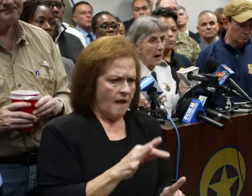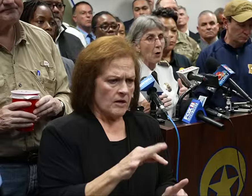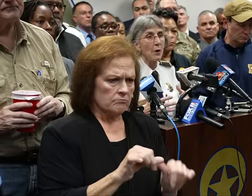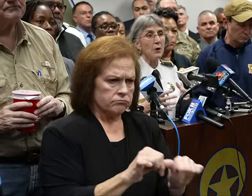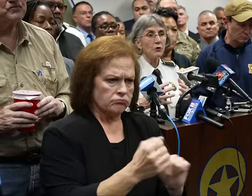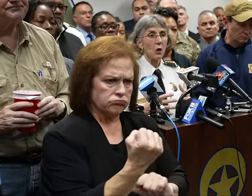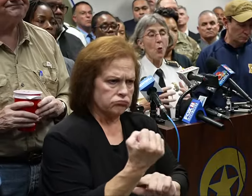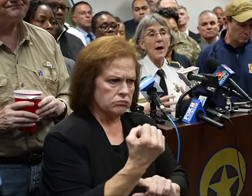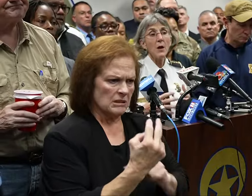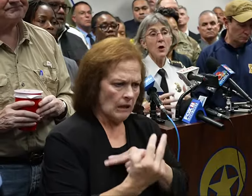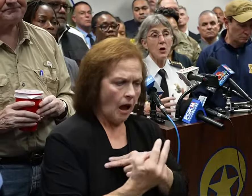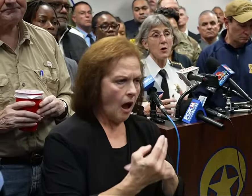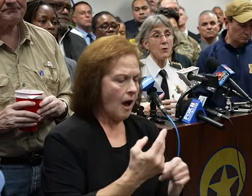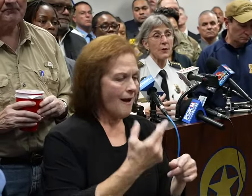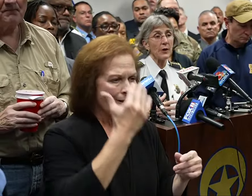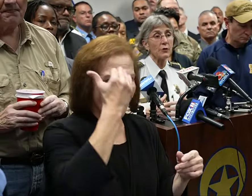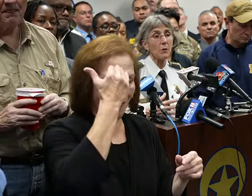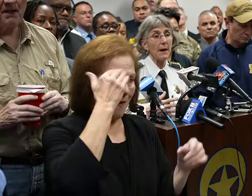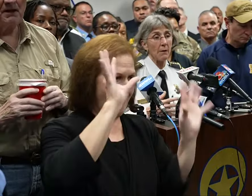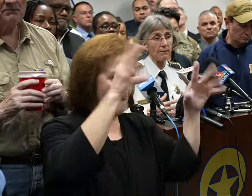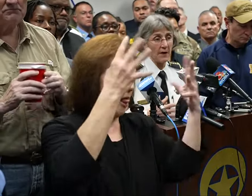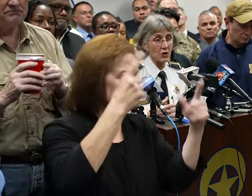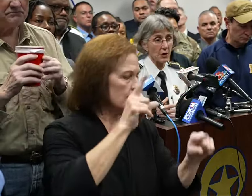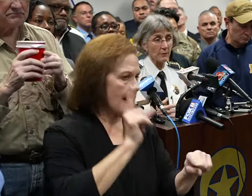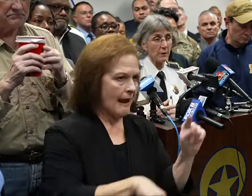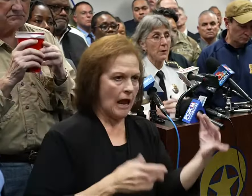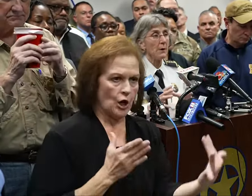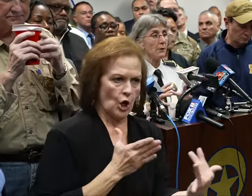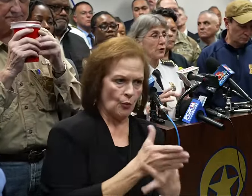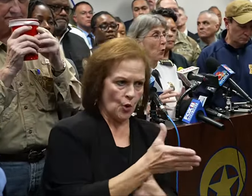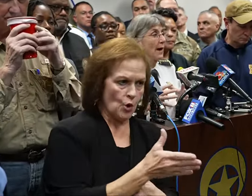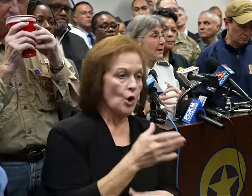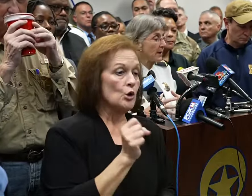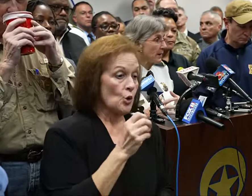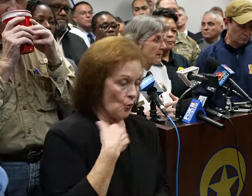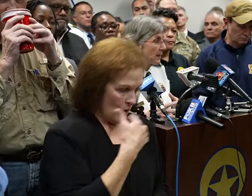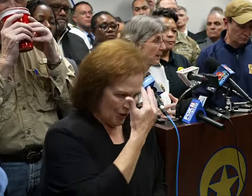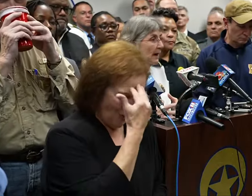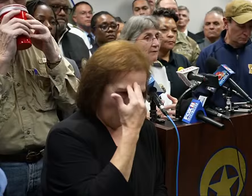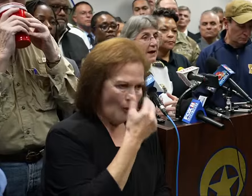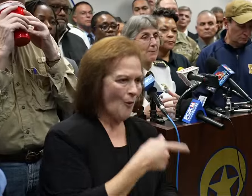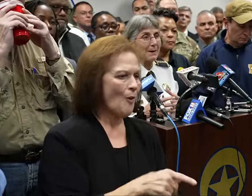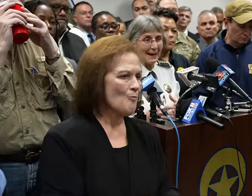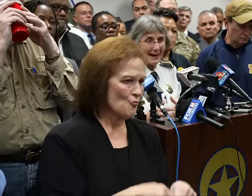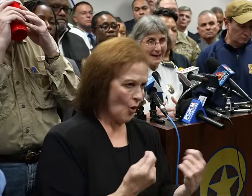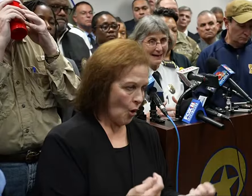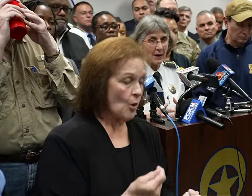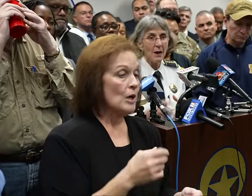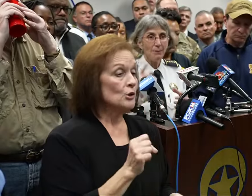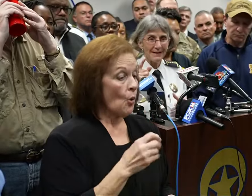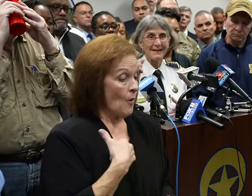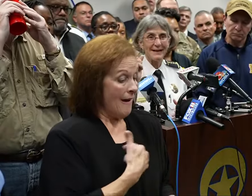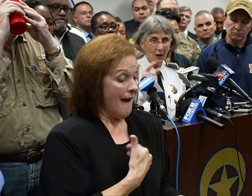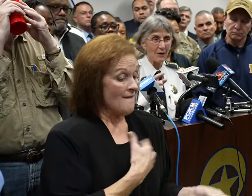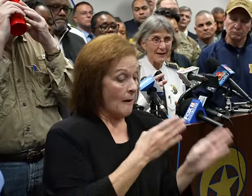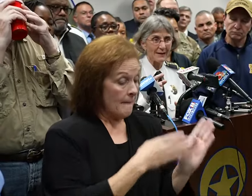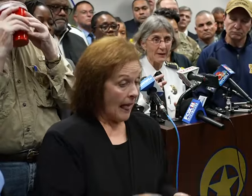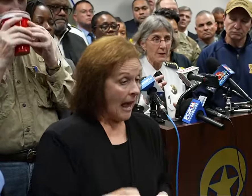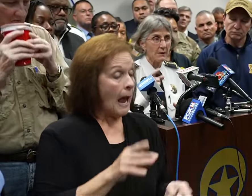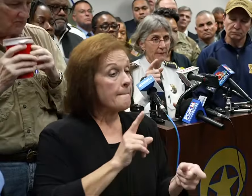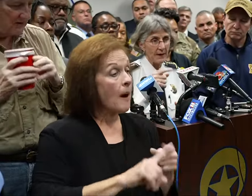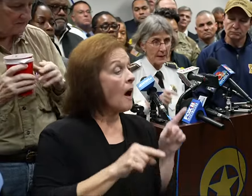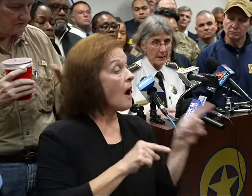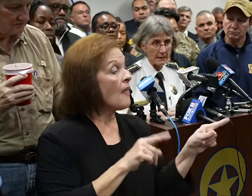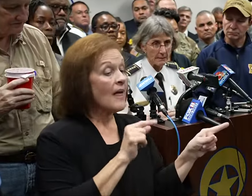in and out, so we knew that these were malfunction. So we did indeed have a plan, but the